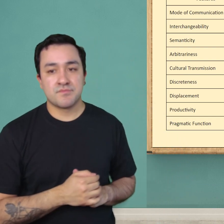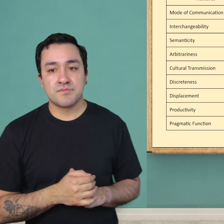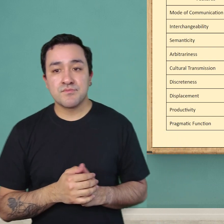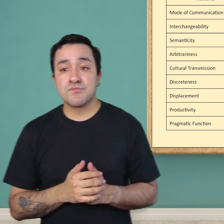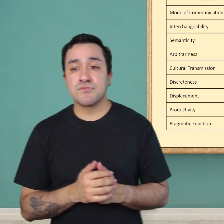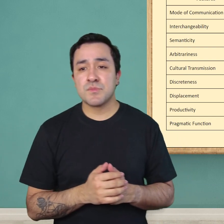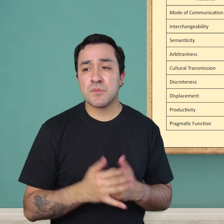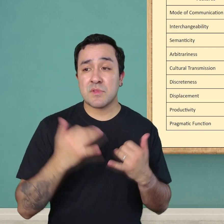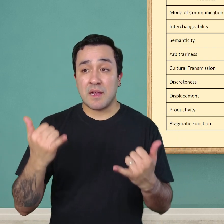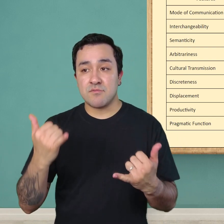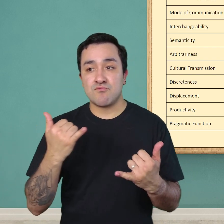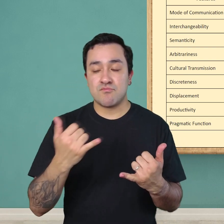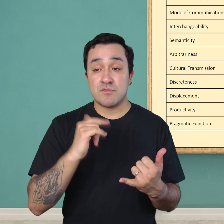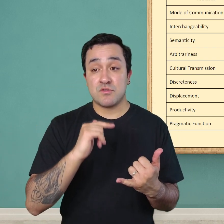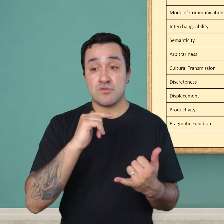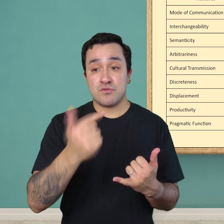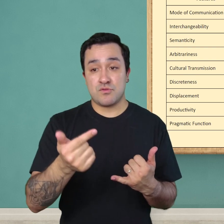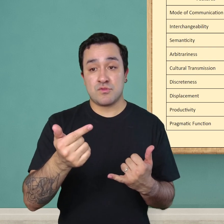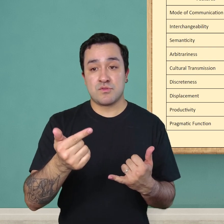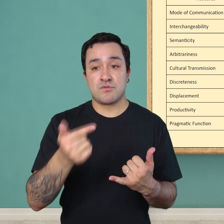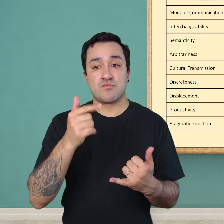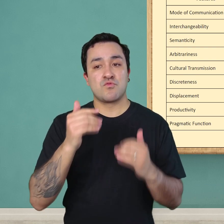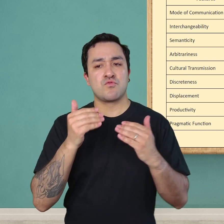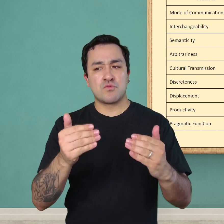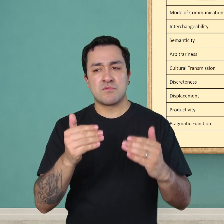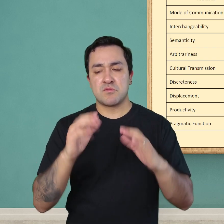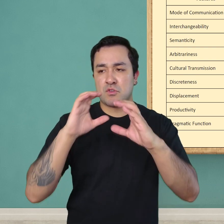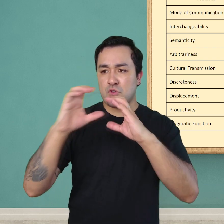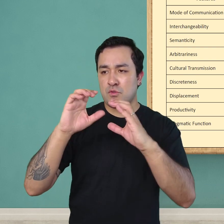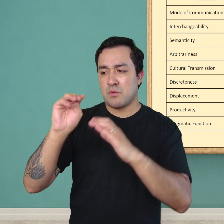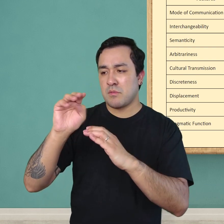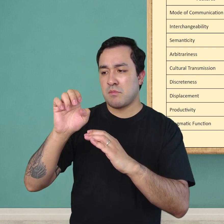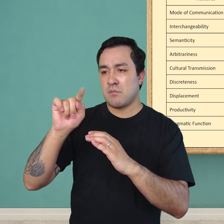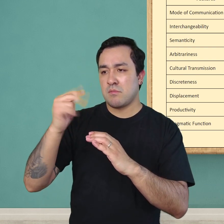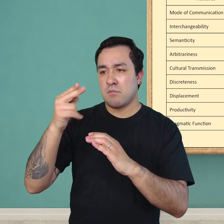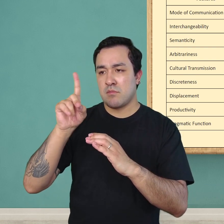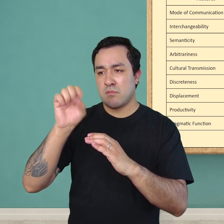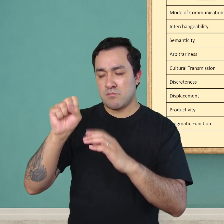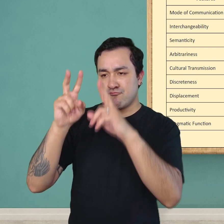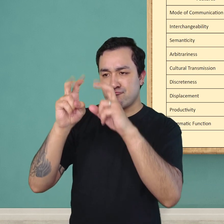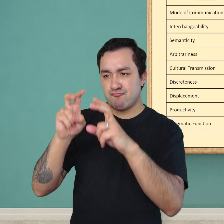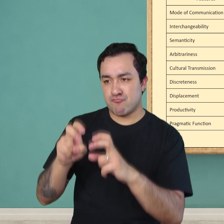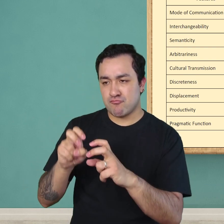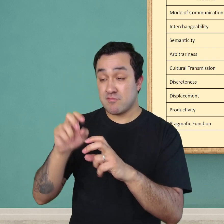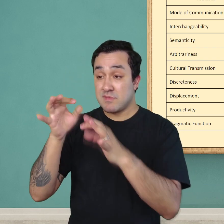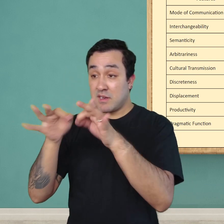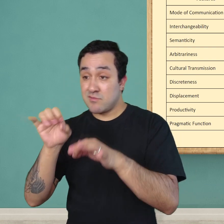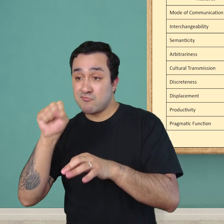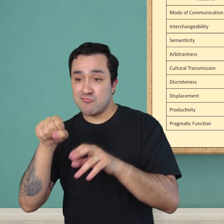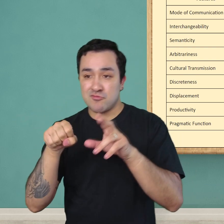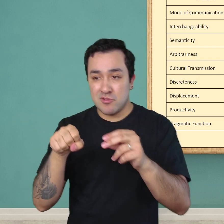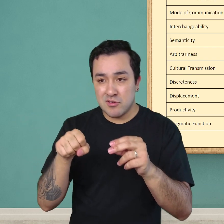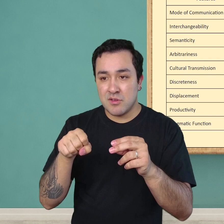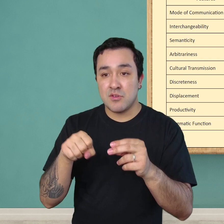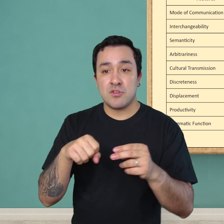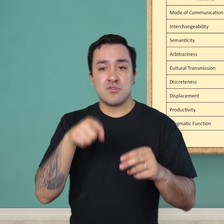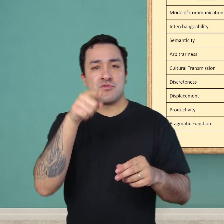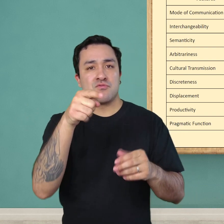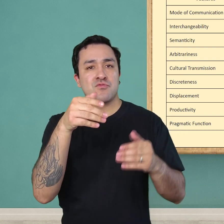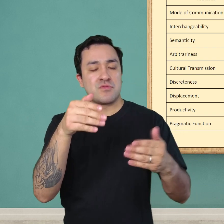these requirements. Now it is your turn to analyze communication methods and determine if they are a language or not. Use